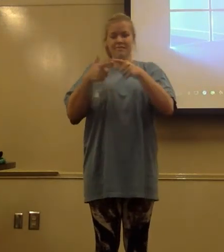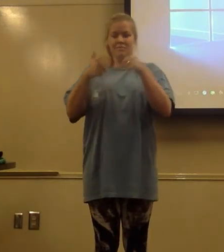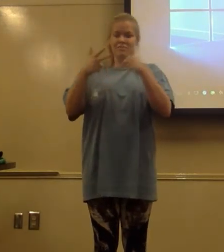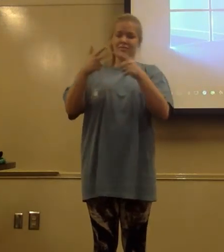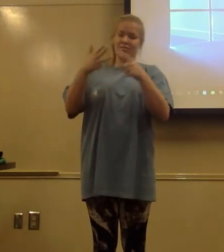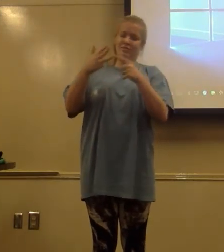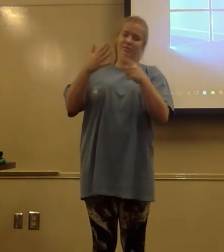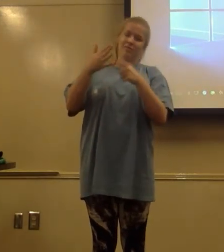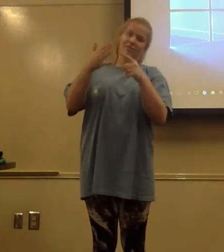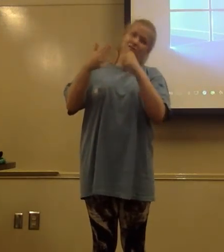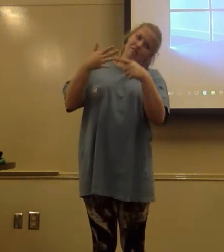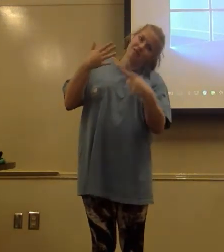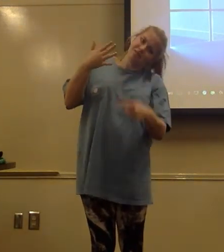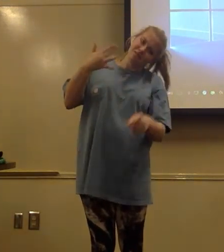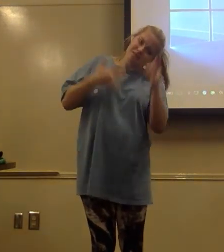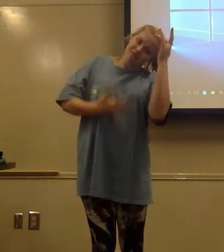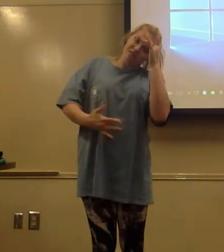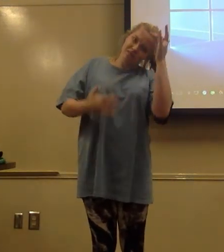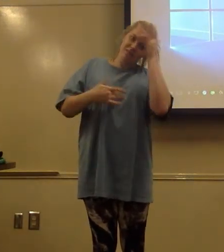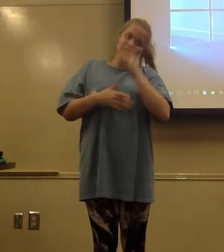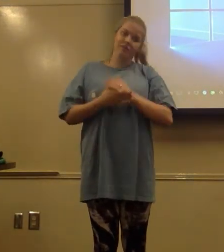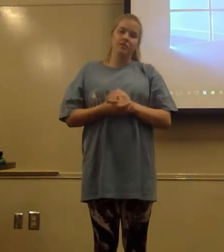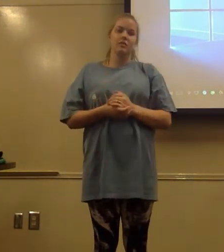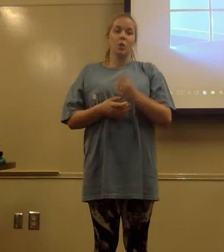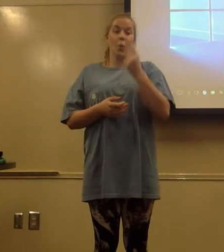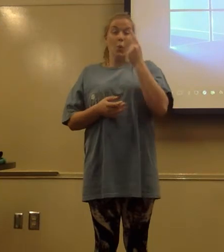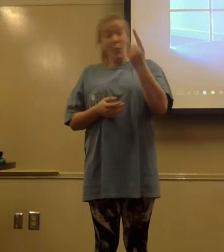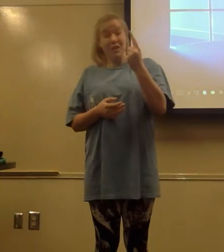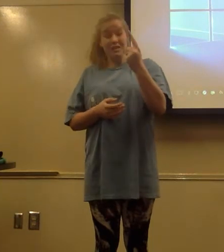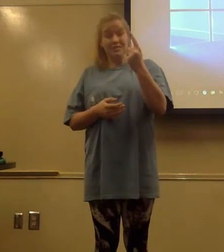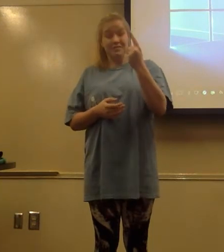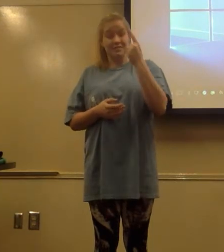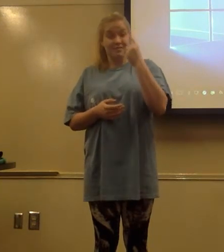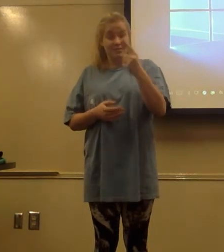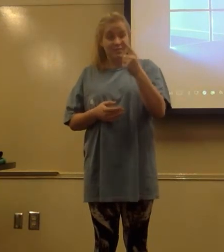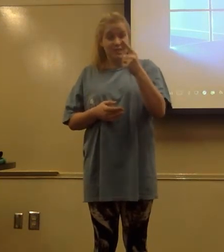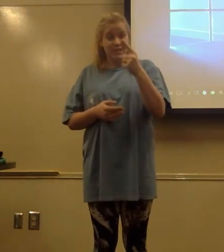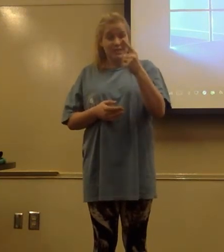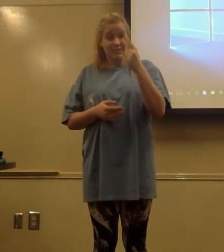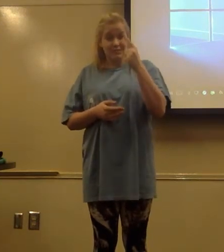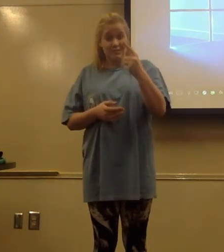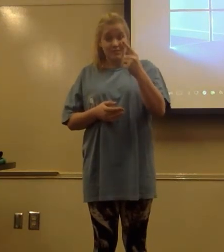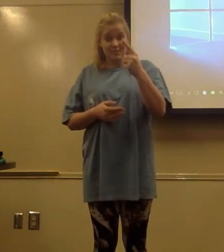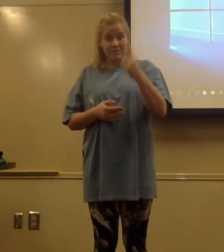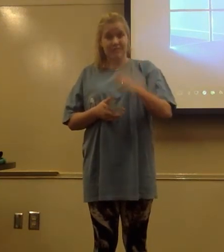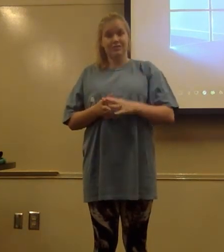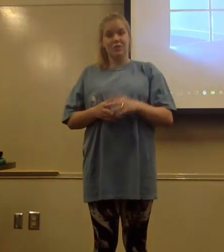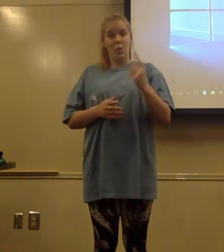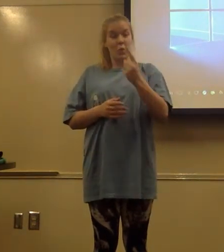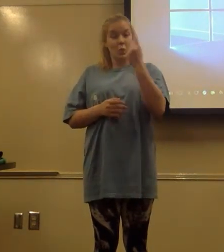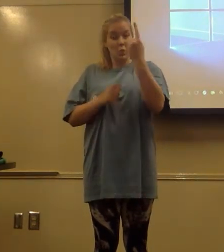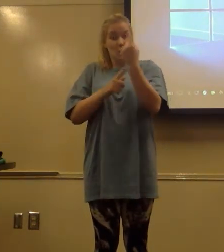simply overwhelming. There's only one diet ever proven to do that. It's hard to cherry pick when there's only one